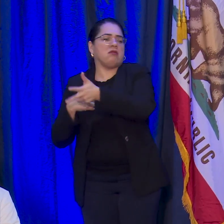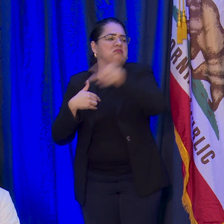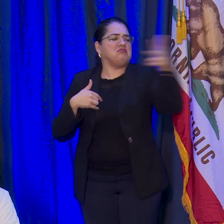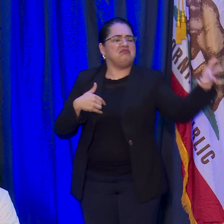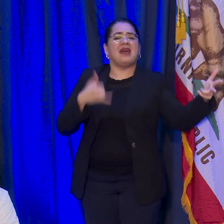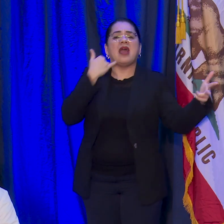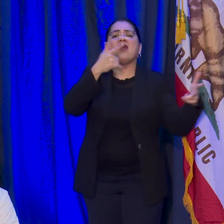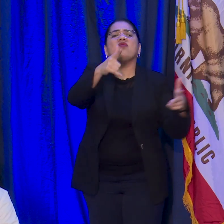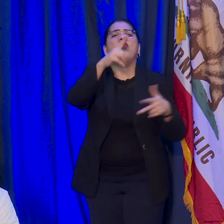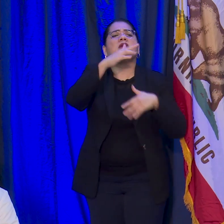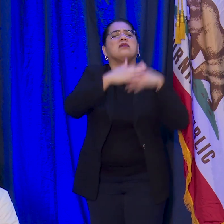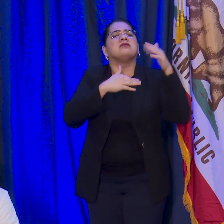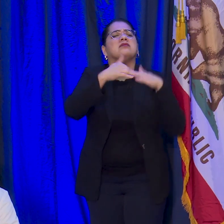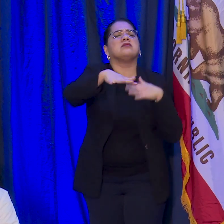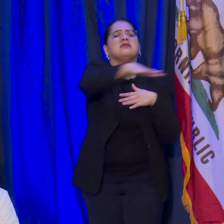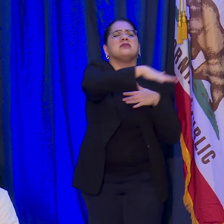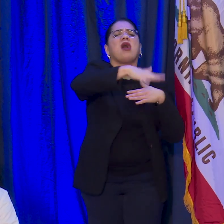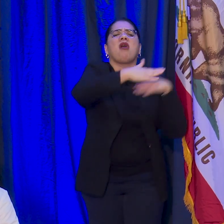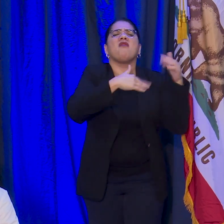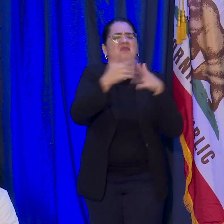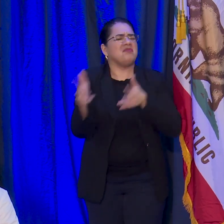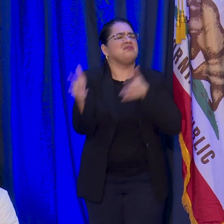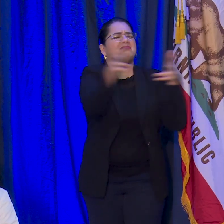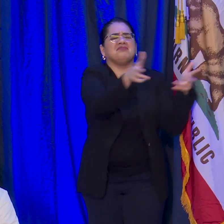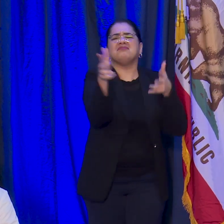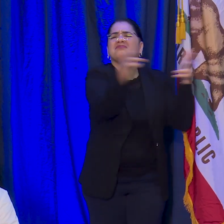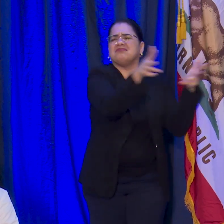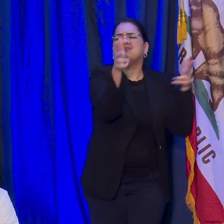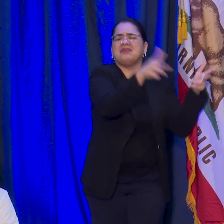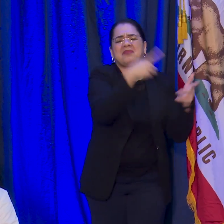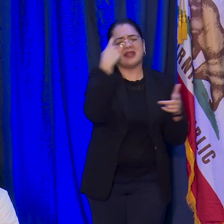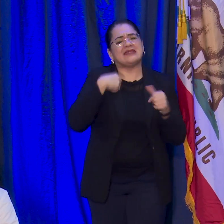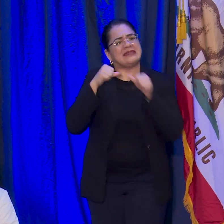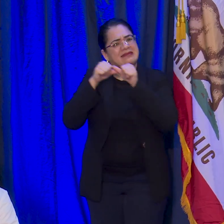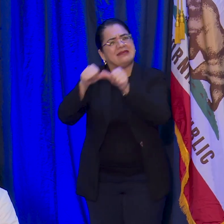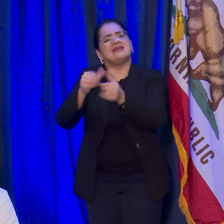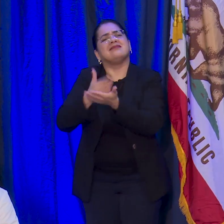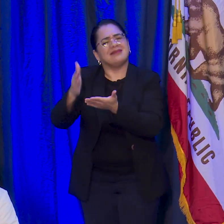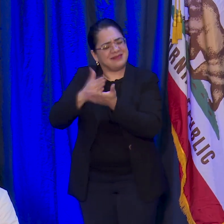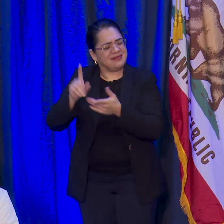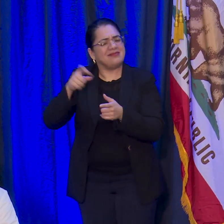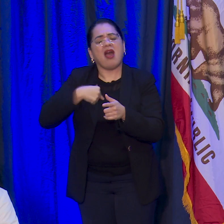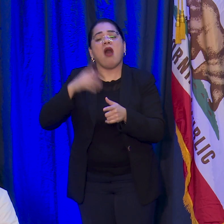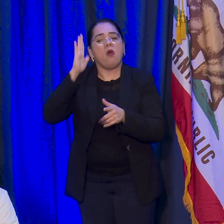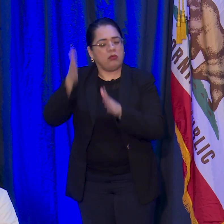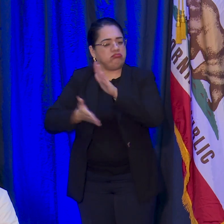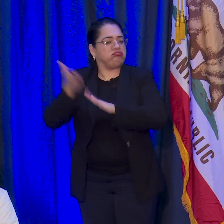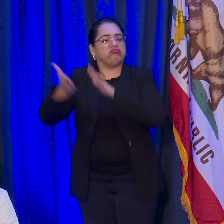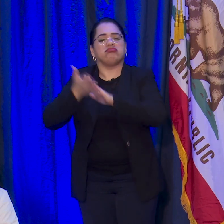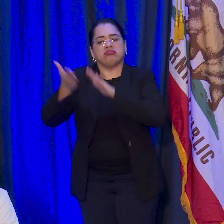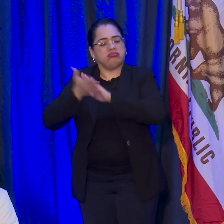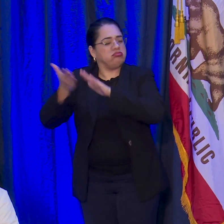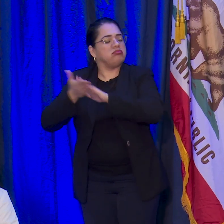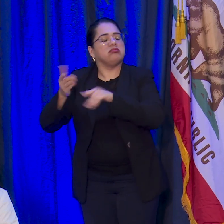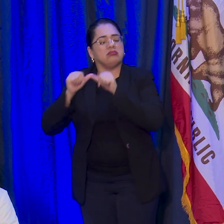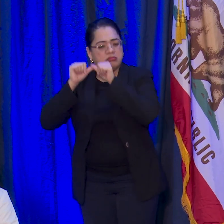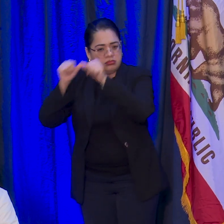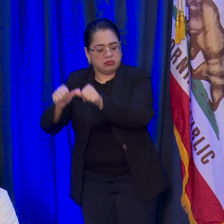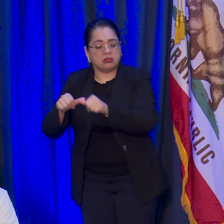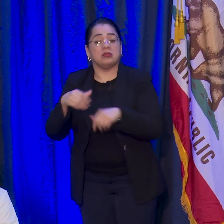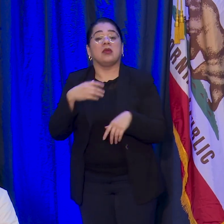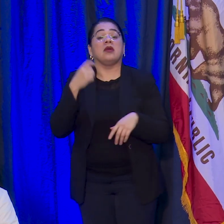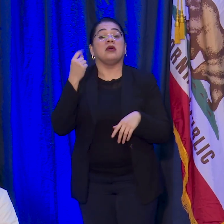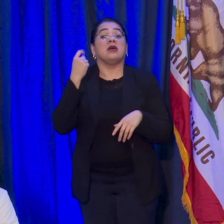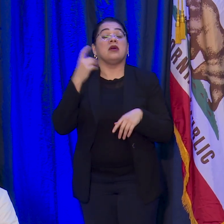this. And we really need people to know that normal street sweeping operations and enforcement will